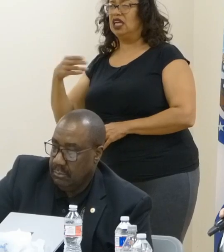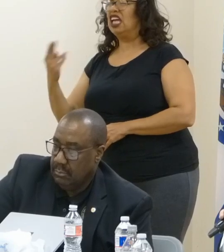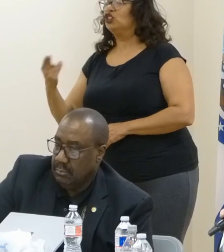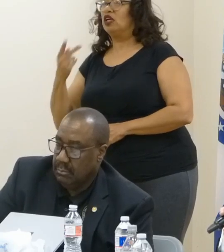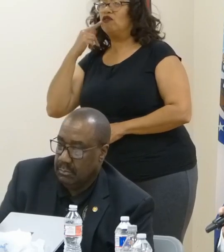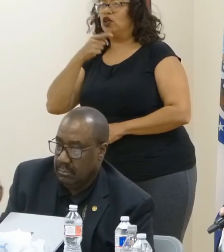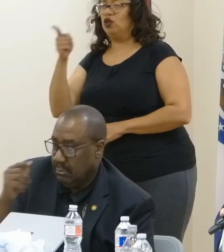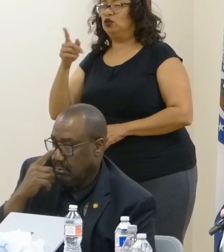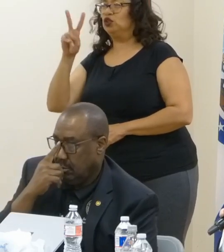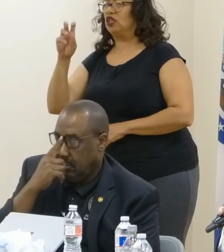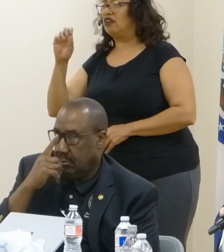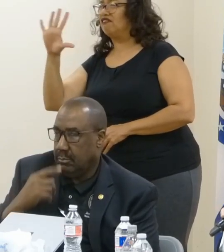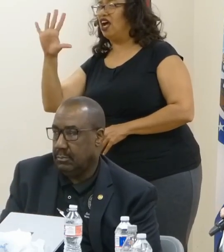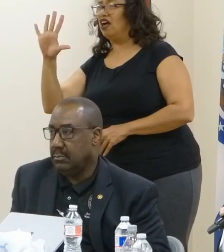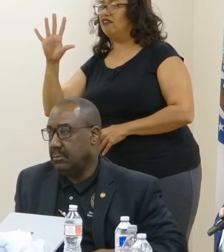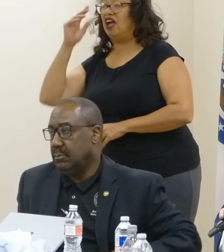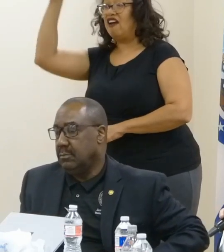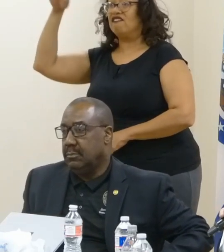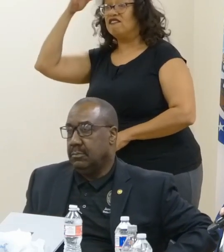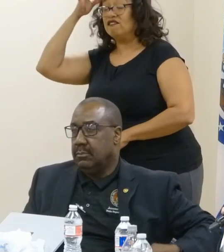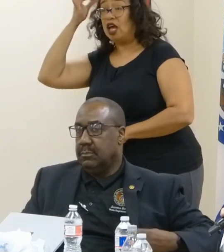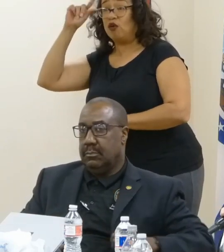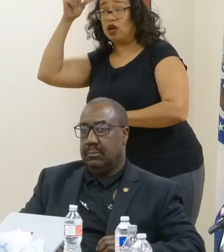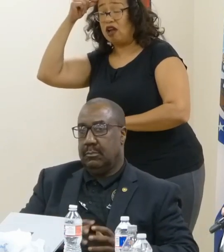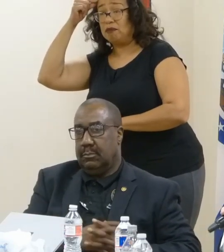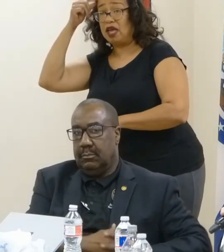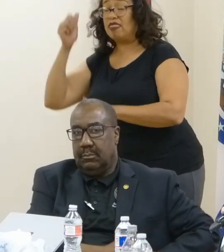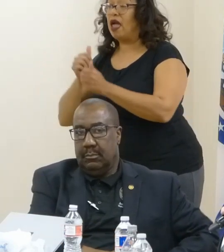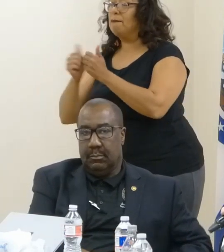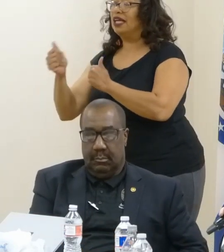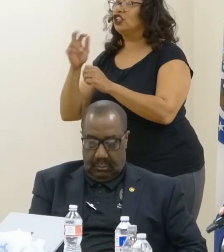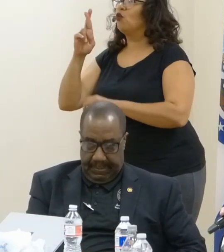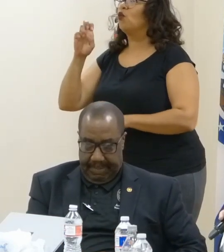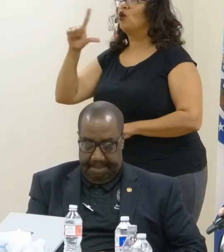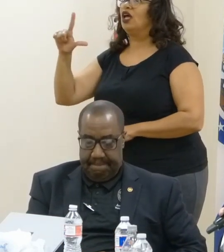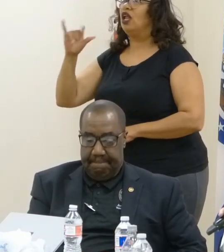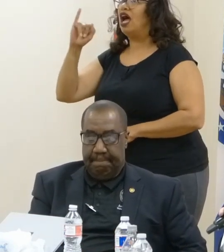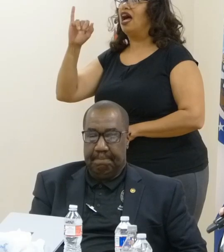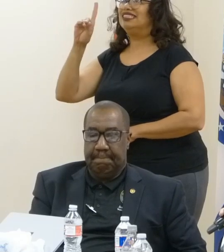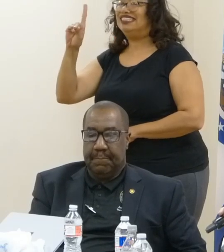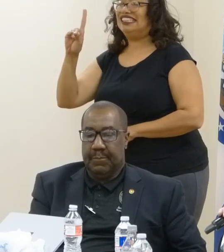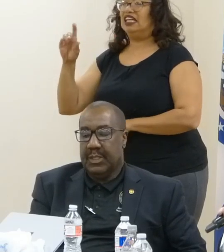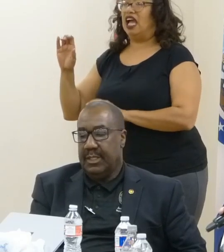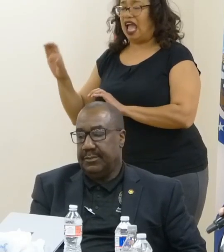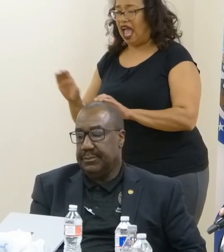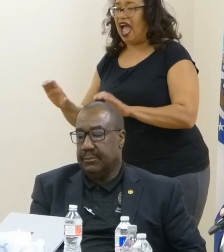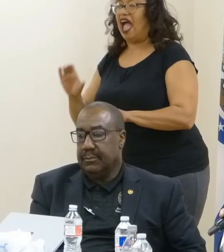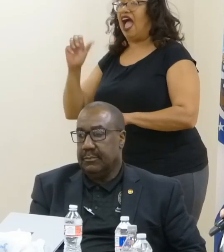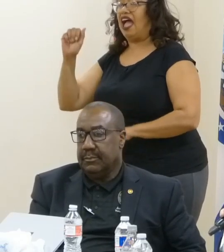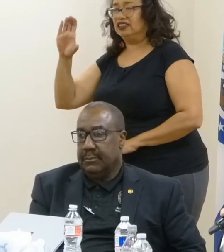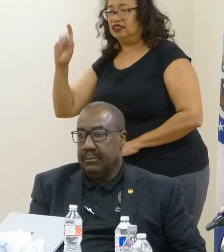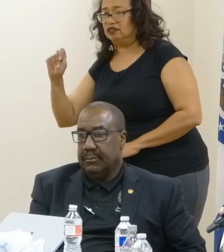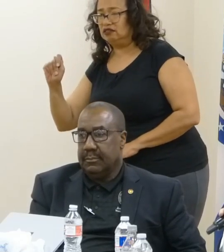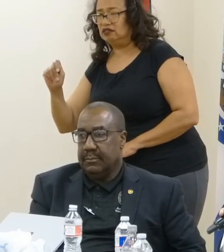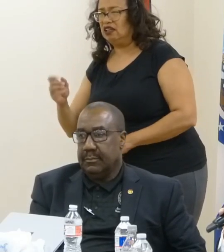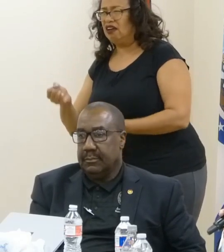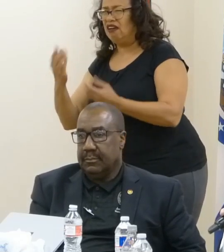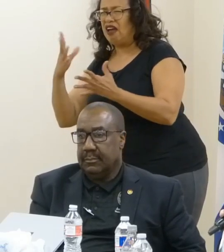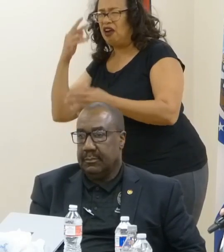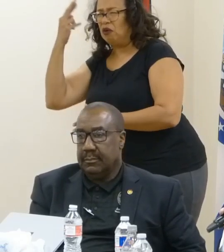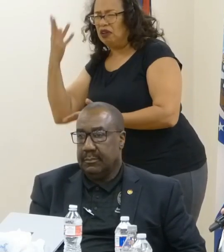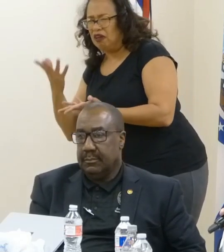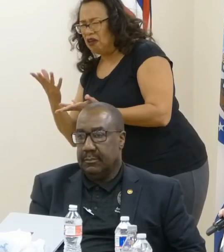2005, however, the federal government passed the Real ID Act. And there's a lot of confusion about it. You know, the name Real ID, why is this